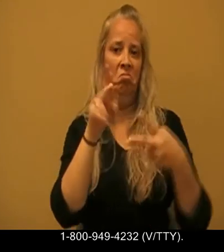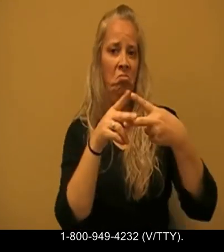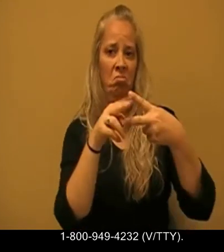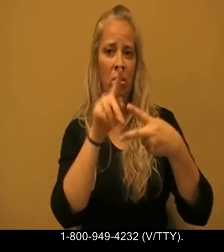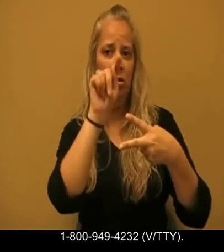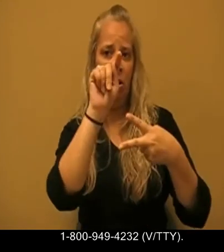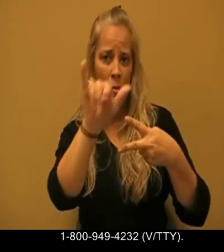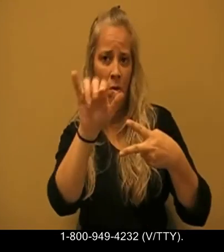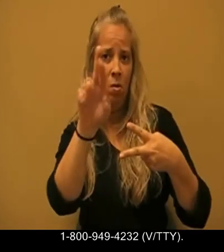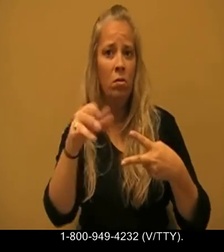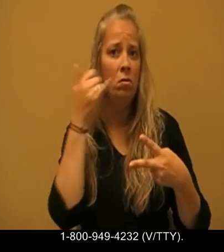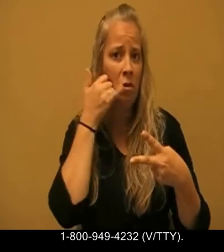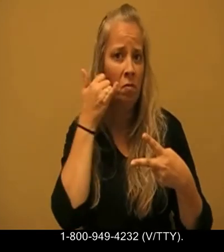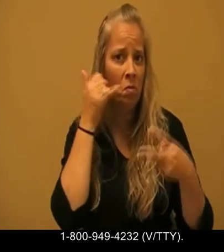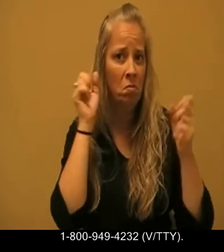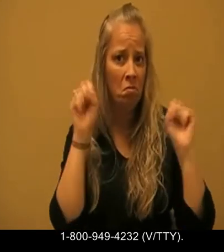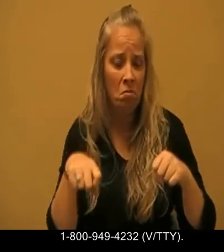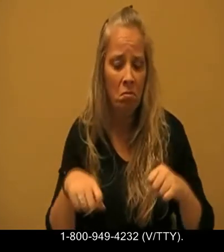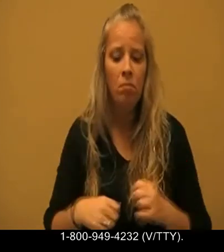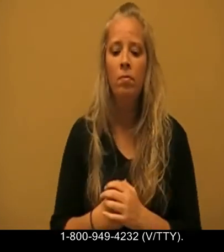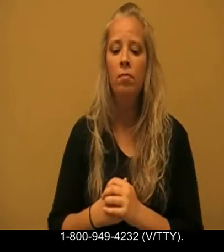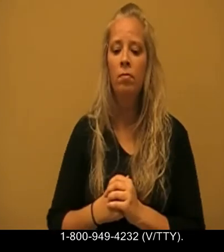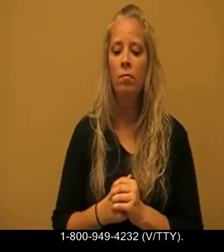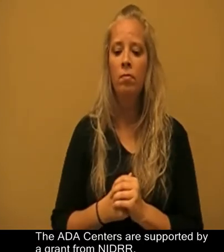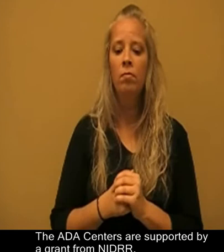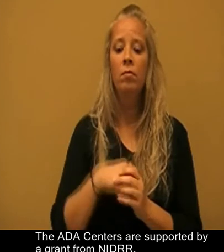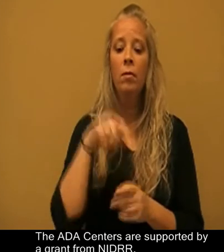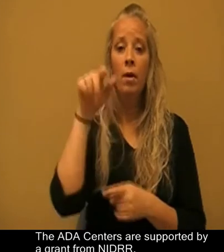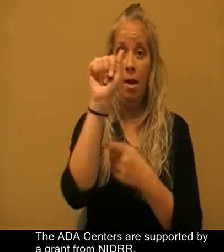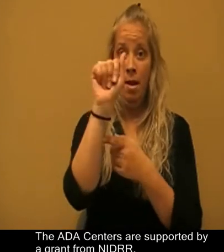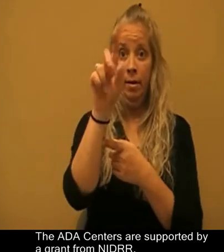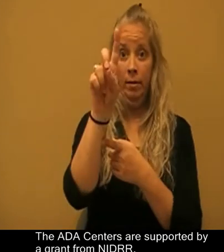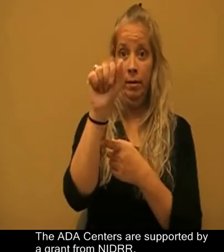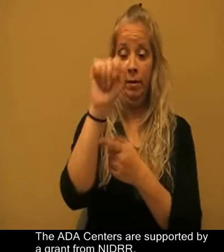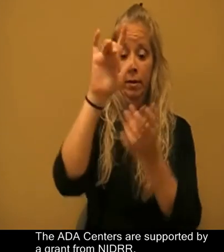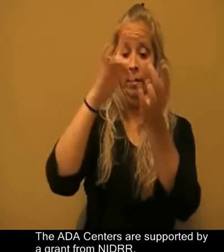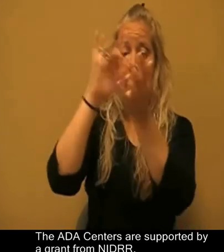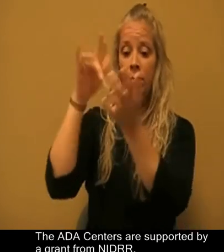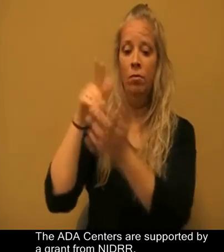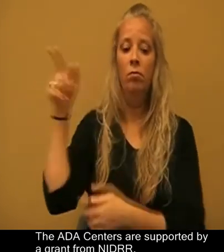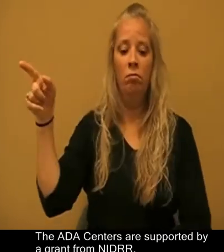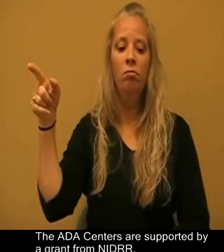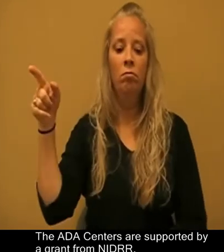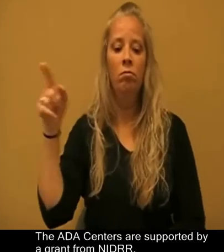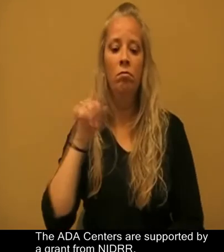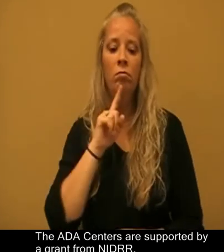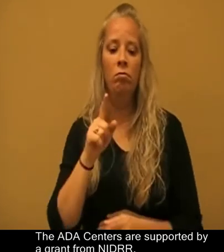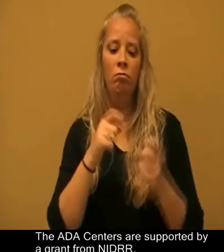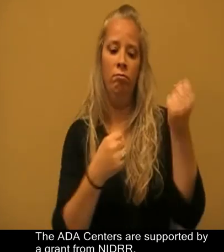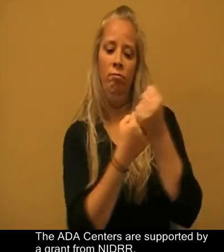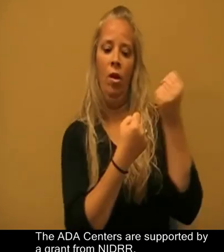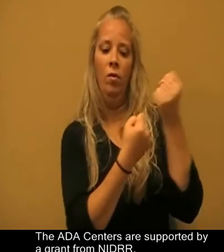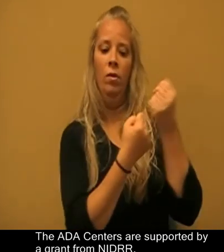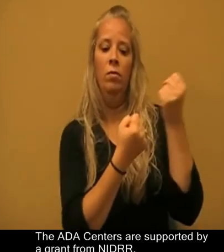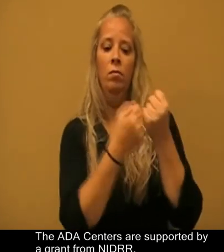...that's VOICE or TTY. The ADA Centers are supported by a grant from NIDRR.